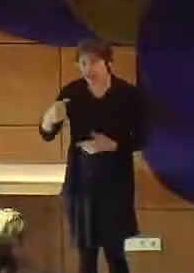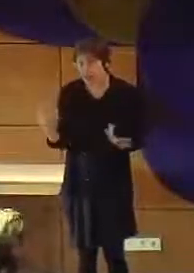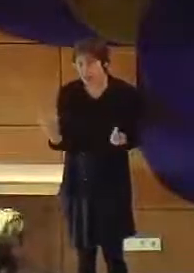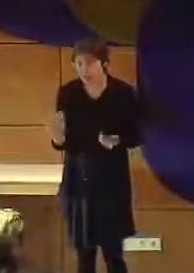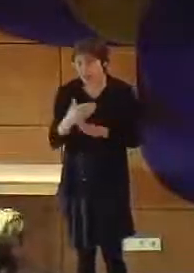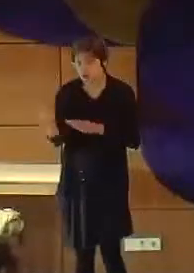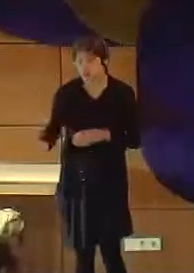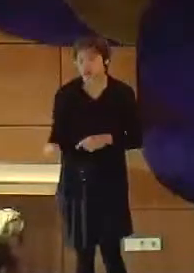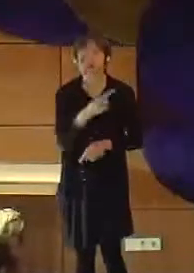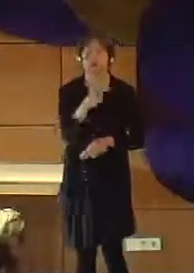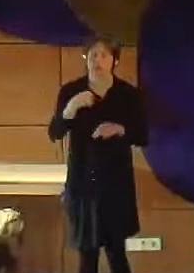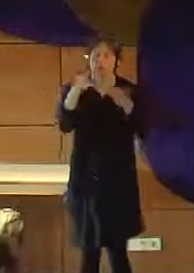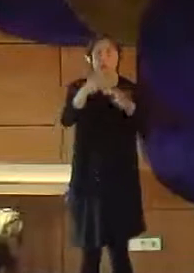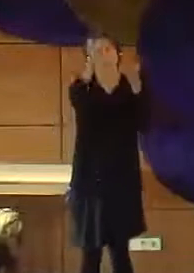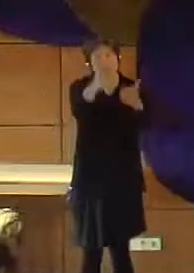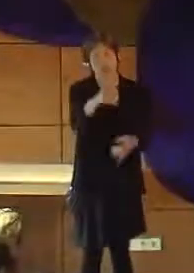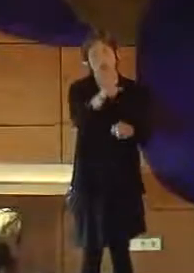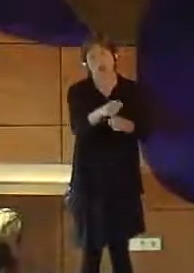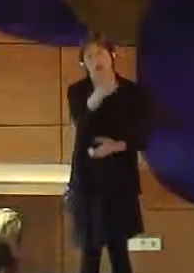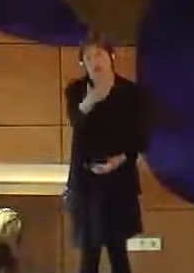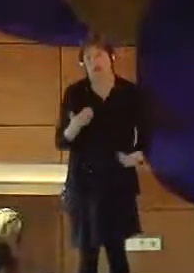The answer is yes. Okay, so